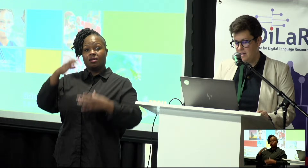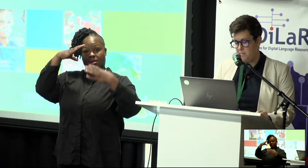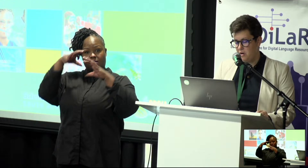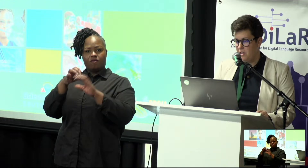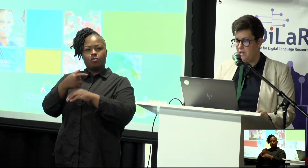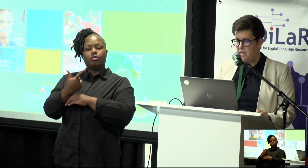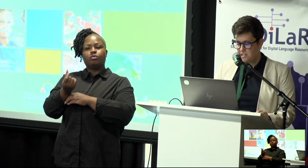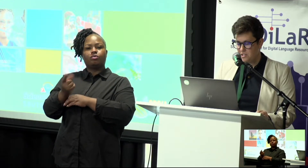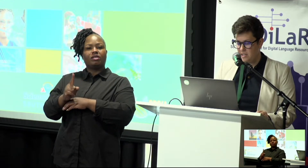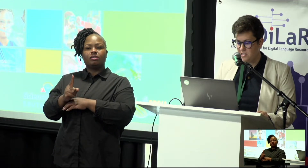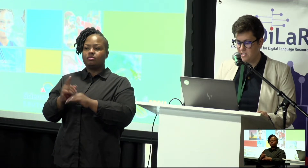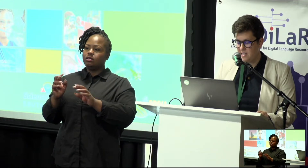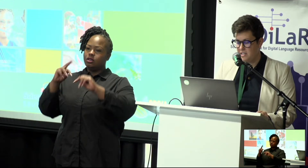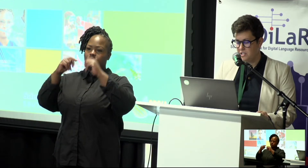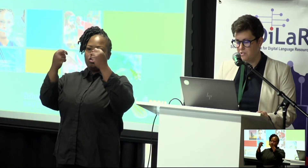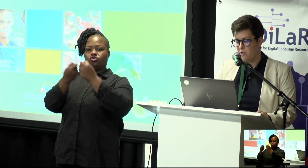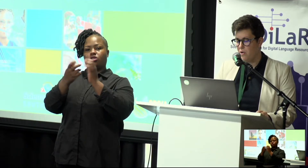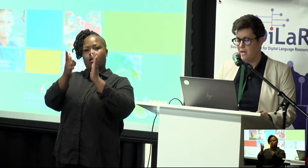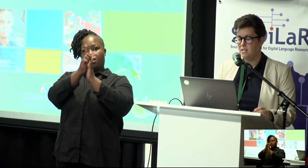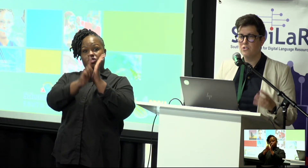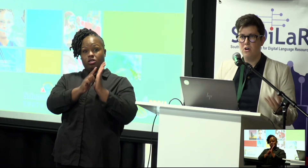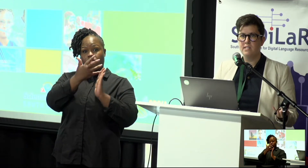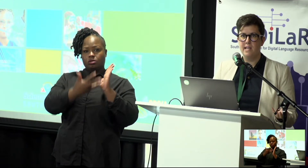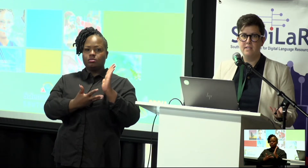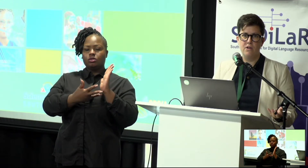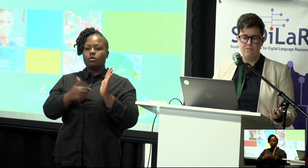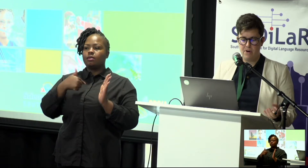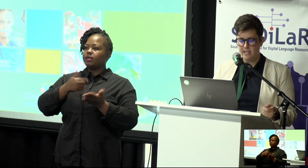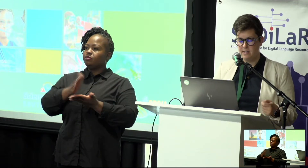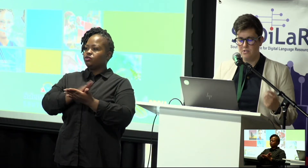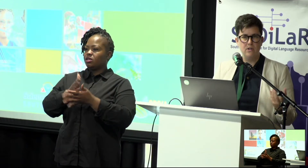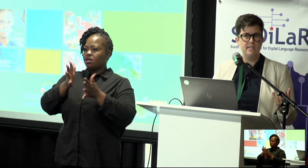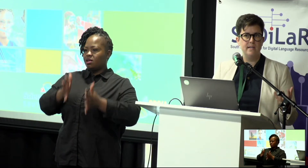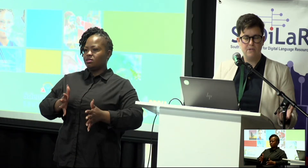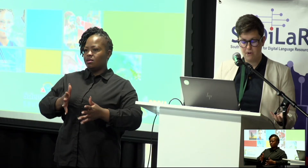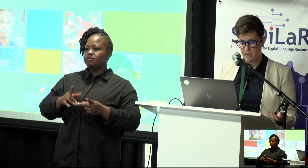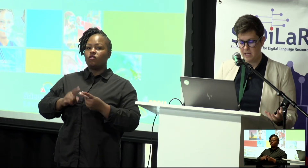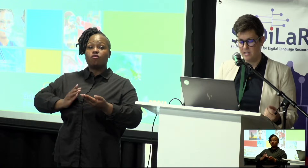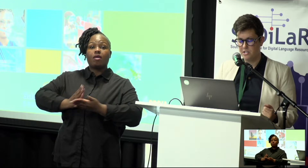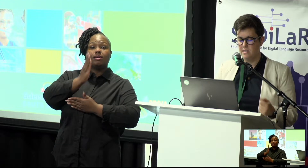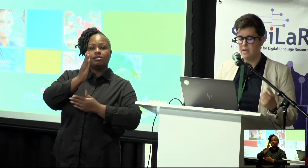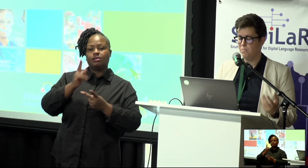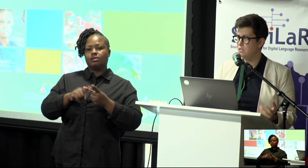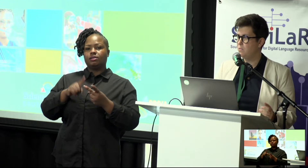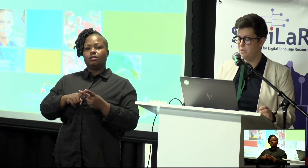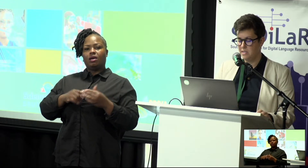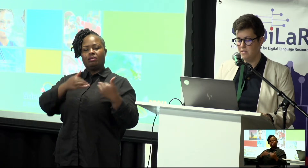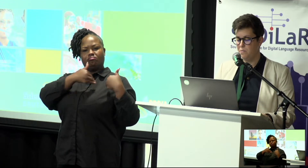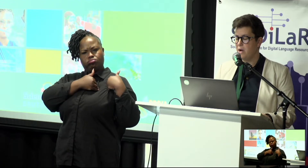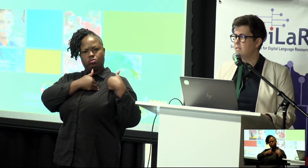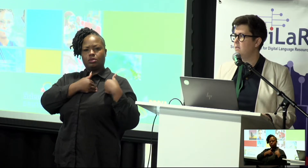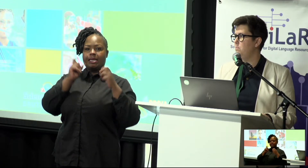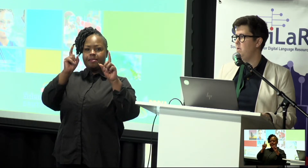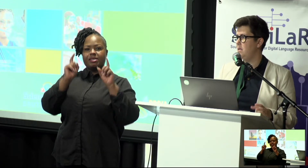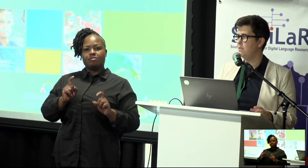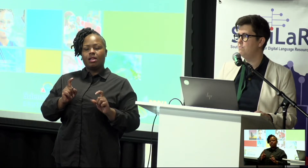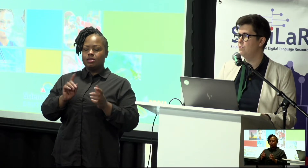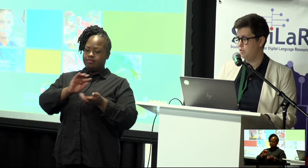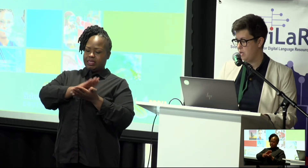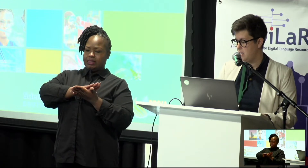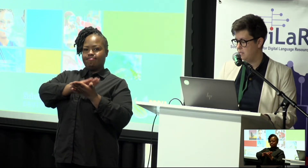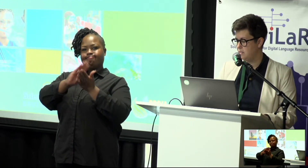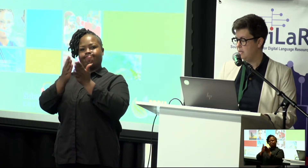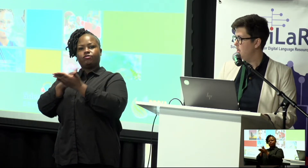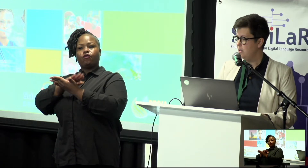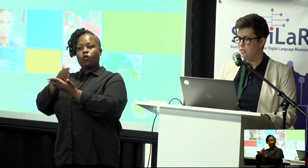specifically on national legislation's role as a translator of rights, a translator of obligations and principles into practical meaning